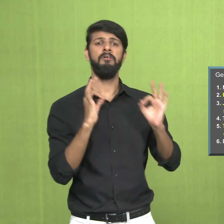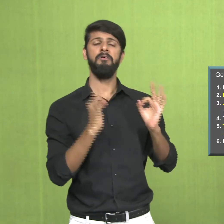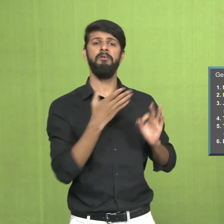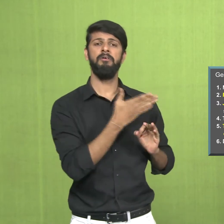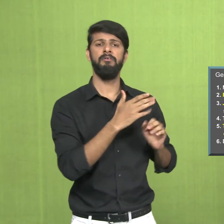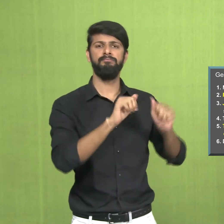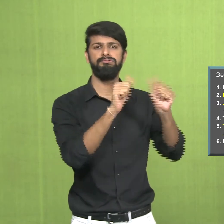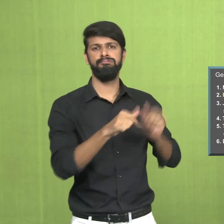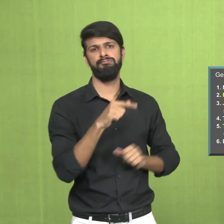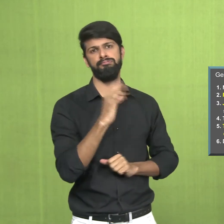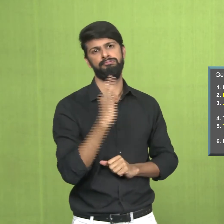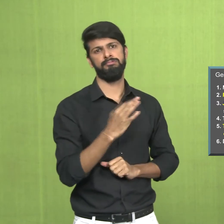of artwork.